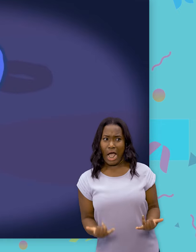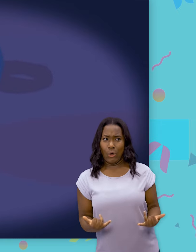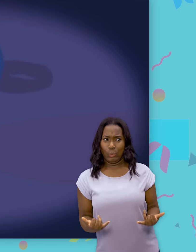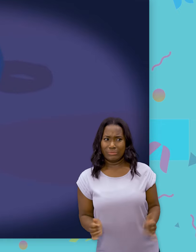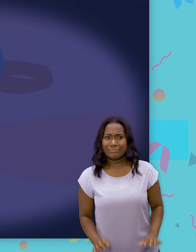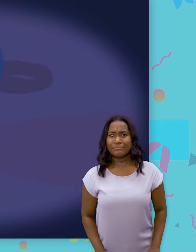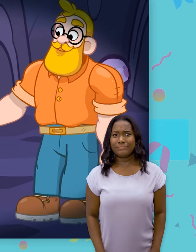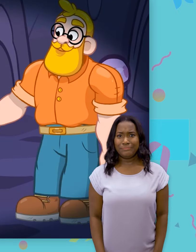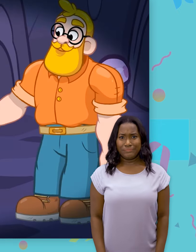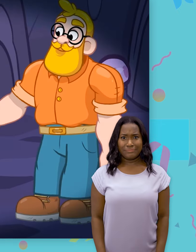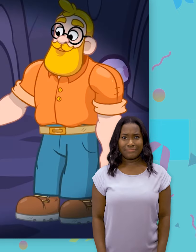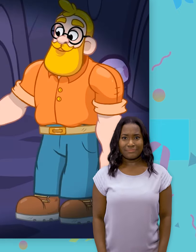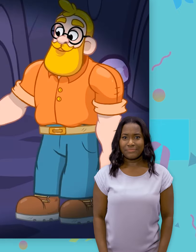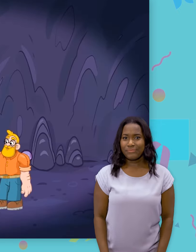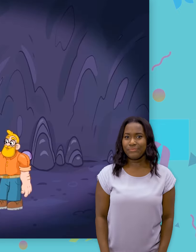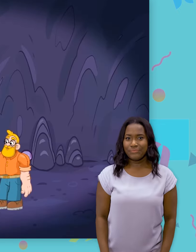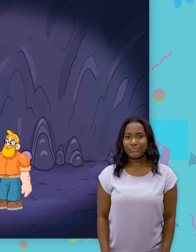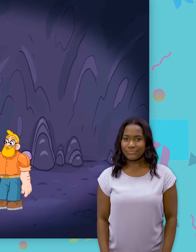get out of here.